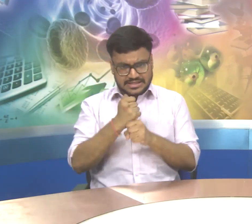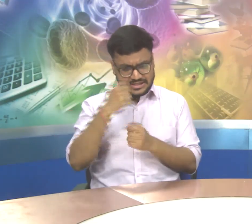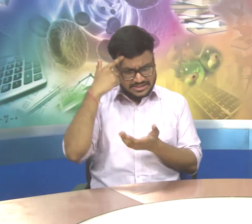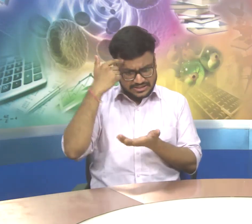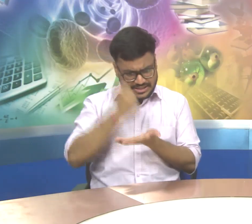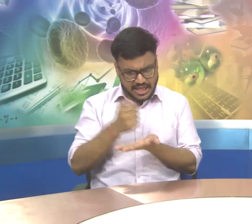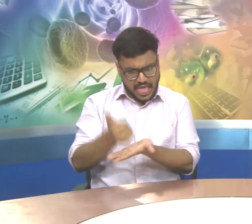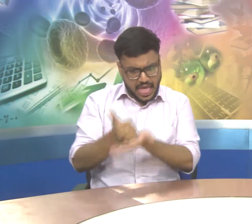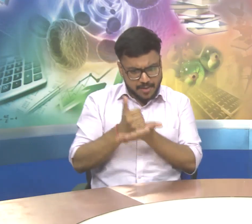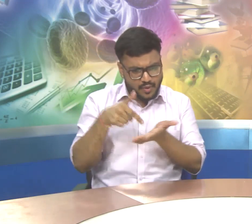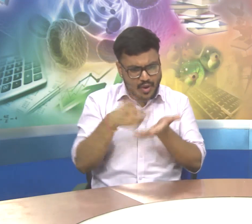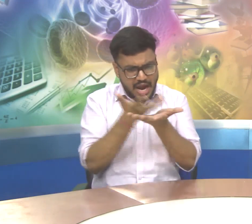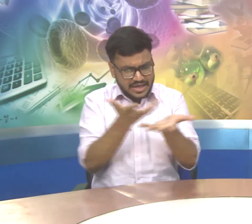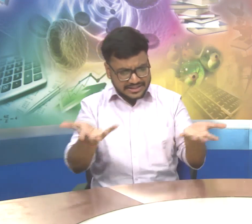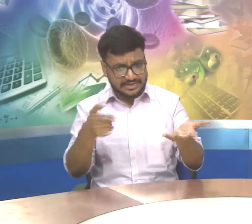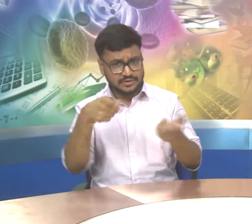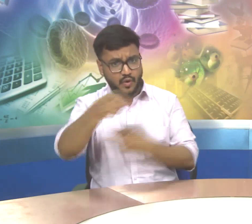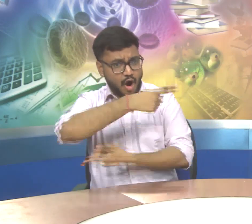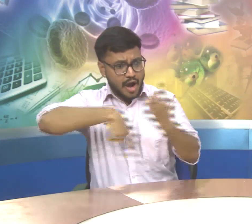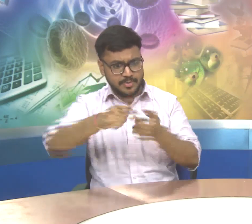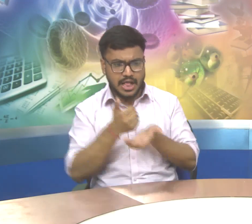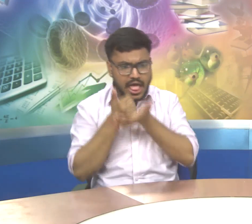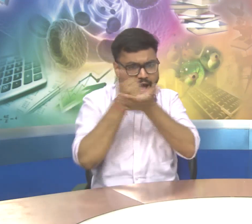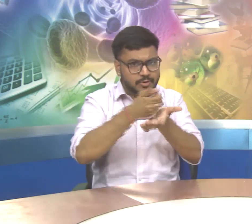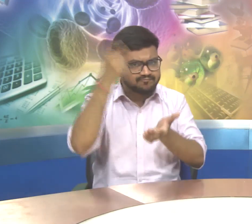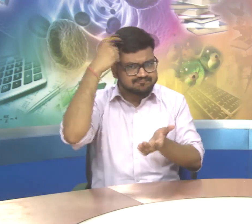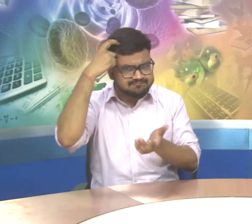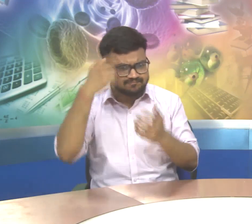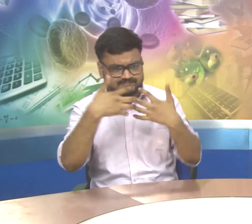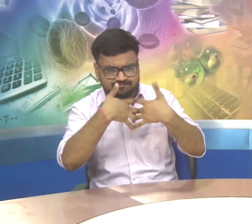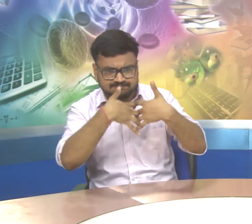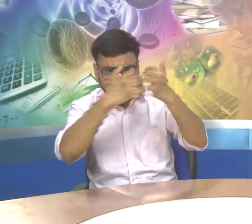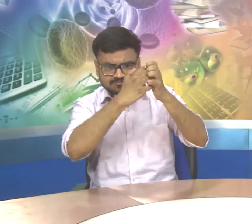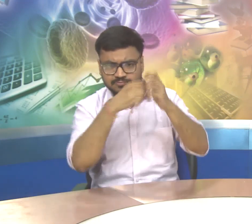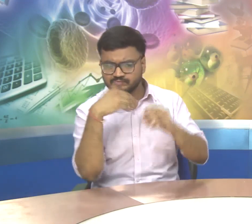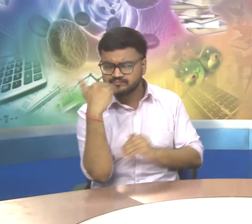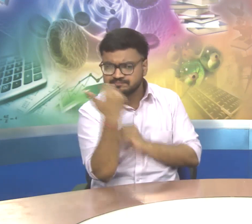And also humans have a big brain which helps them think and make decisions.